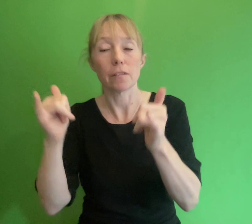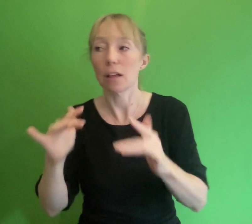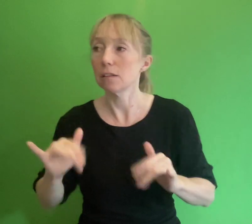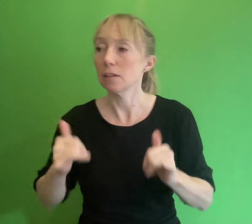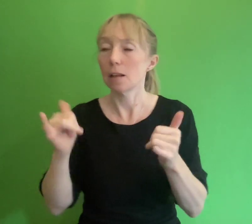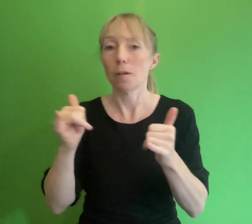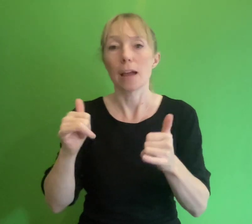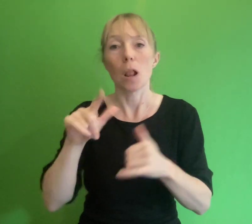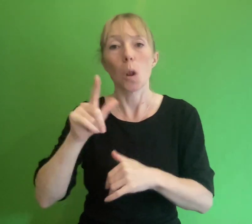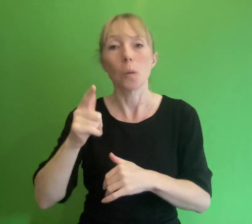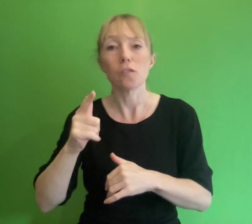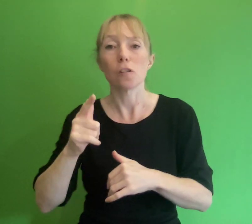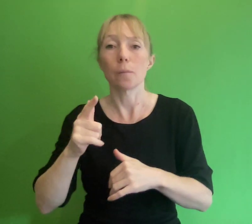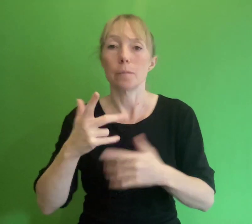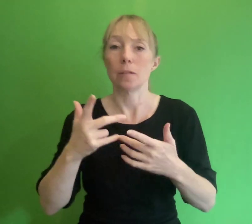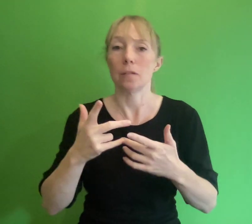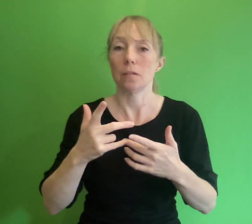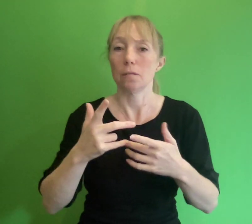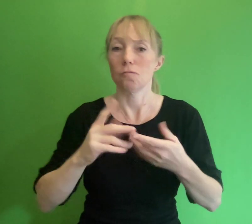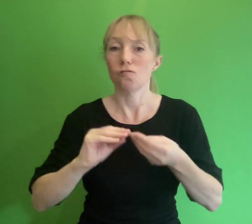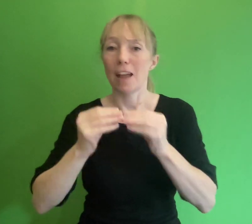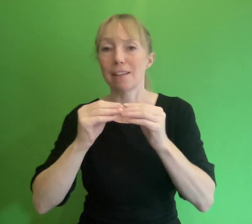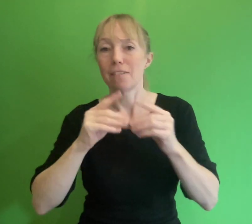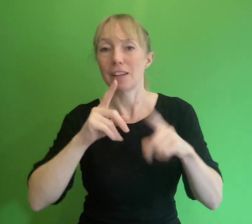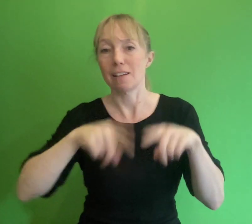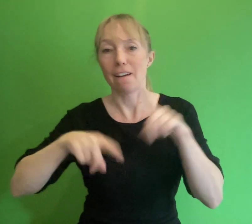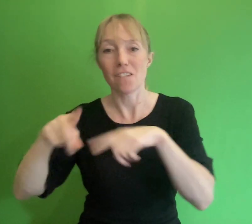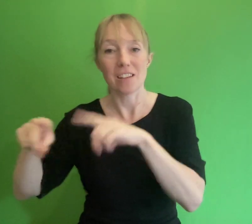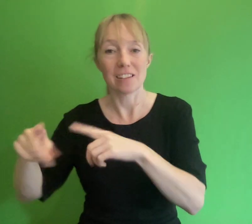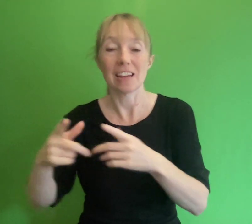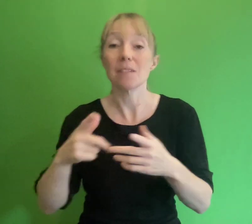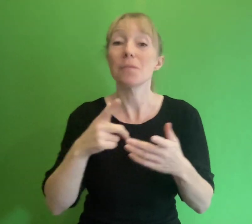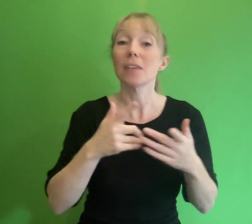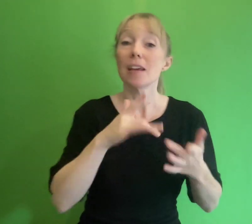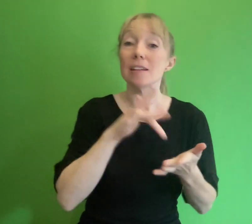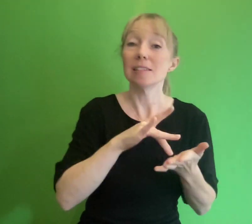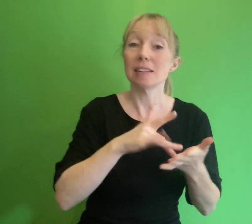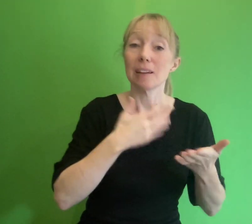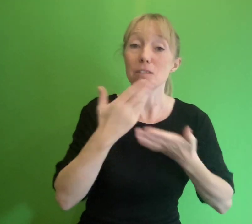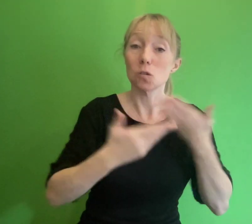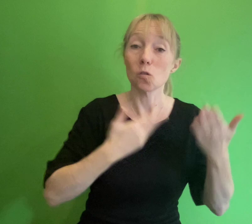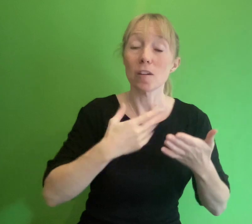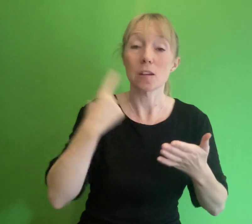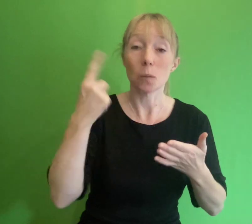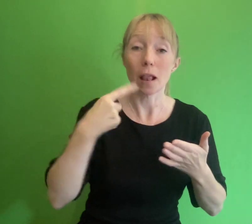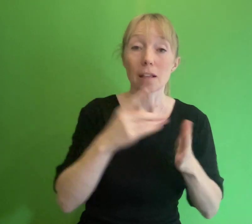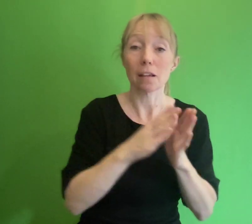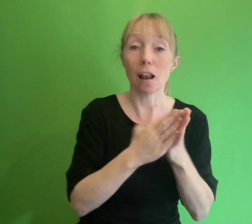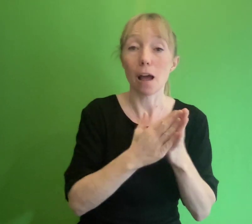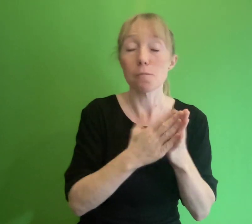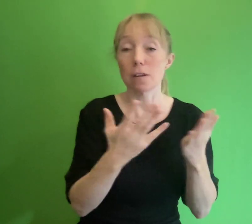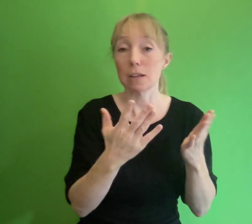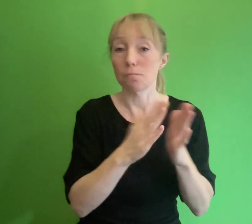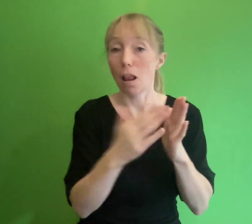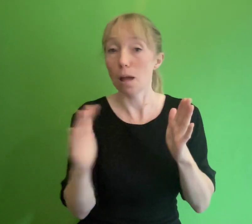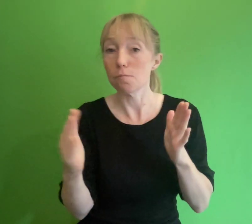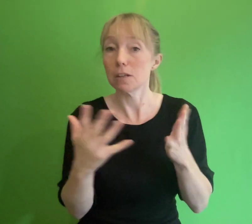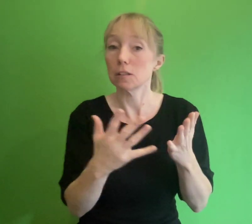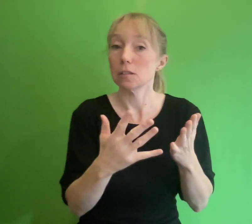and diversity, City of Stories, with London libraries offering free creative writing workshops and events